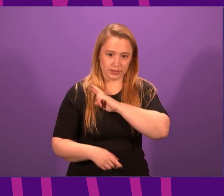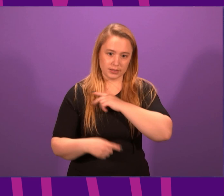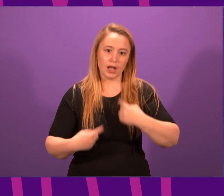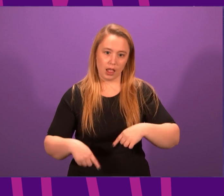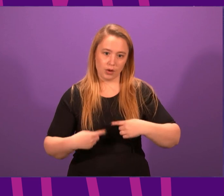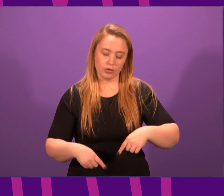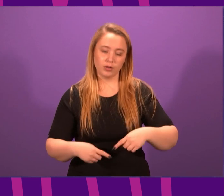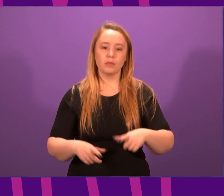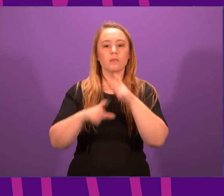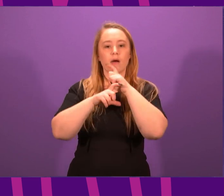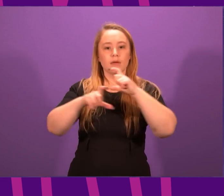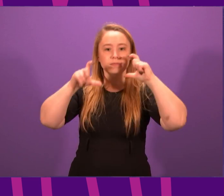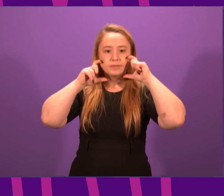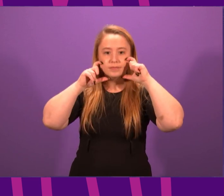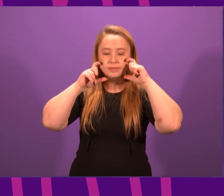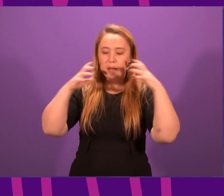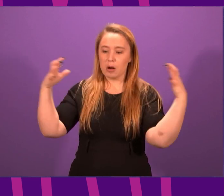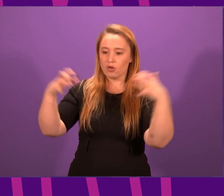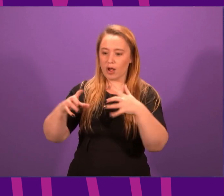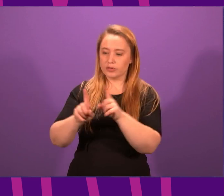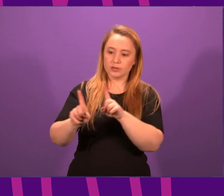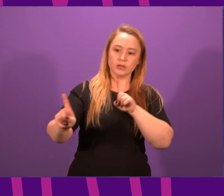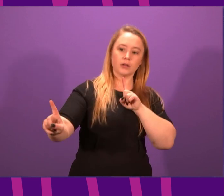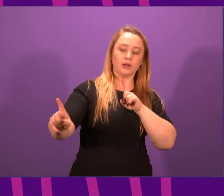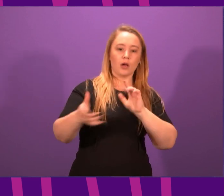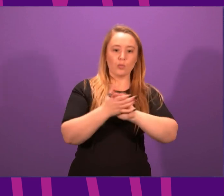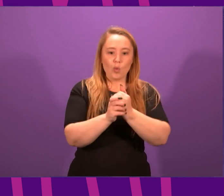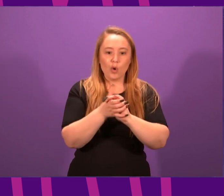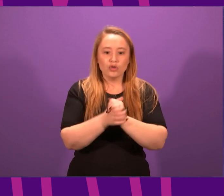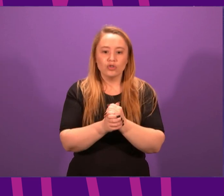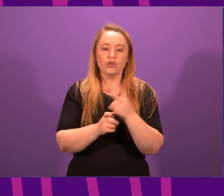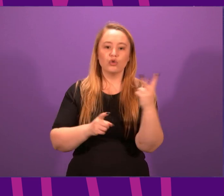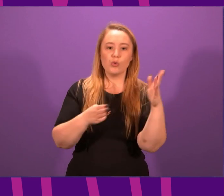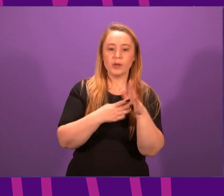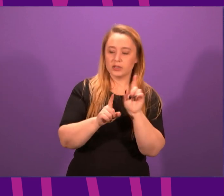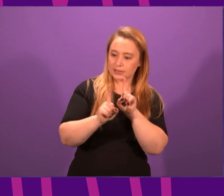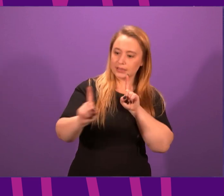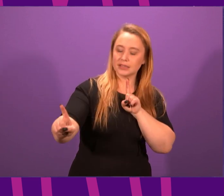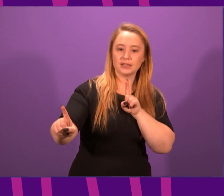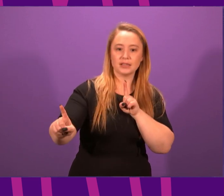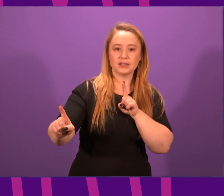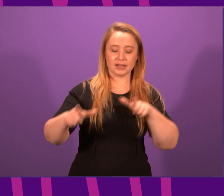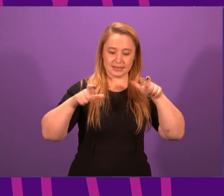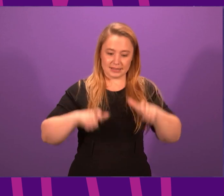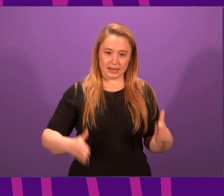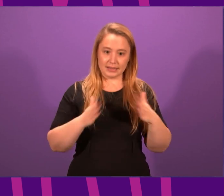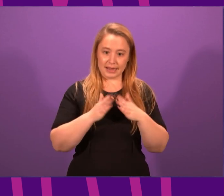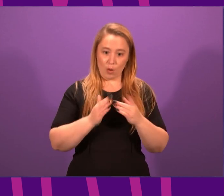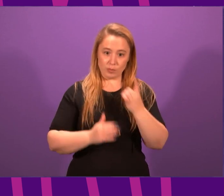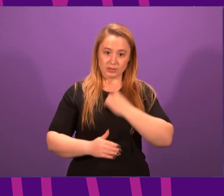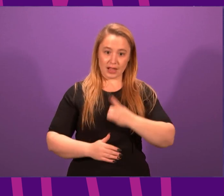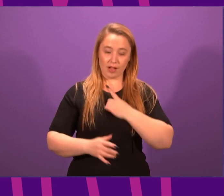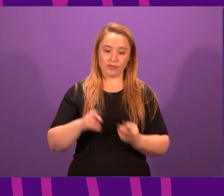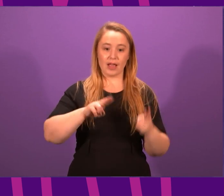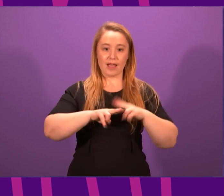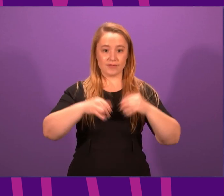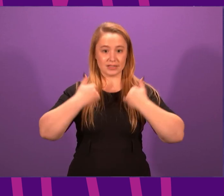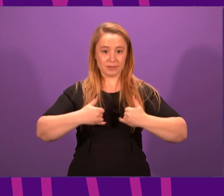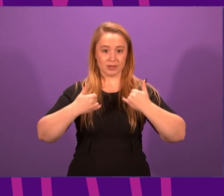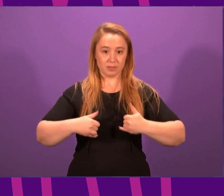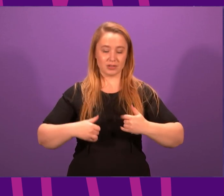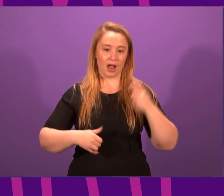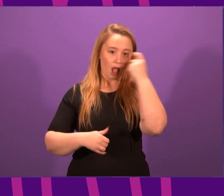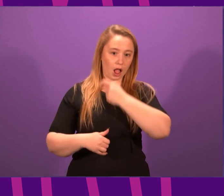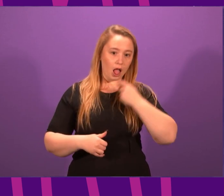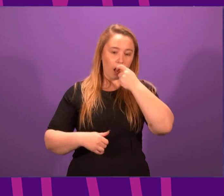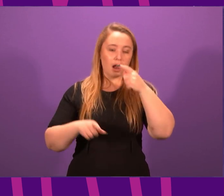on face coverings, avoiding crowded places, cleaning hands, 2 metres distancing and self-isolating and getting a test if you have symptoms. And